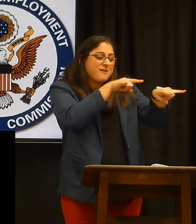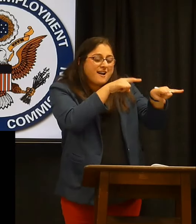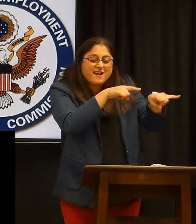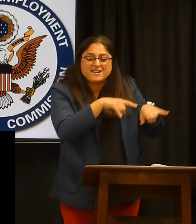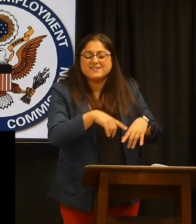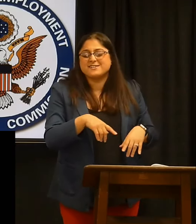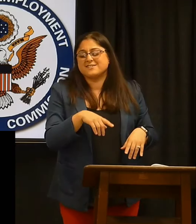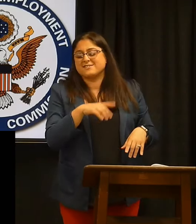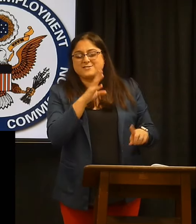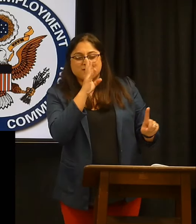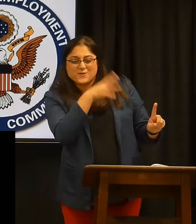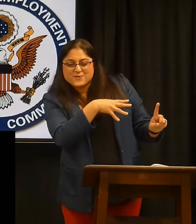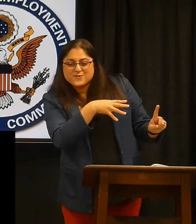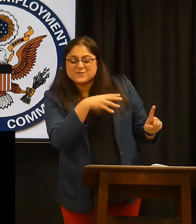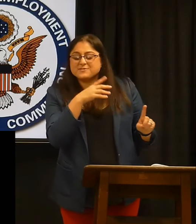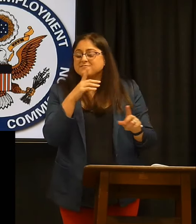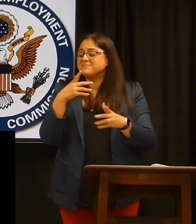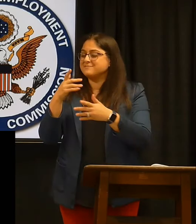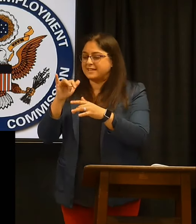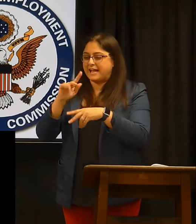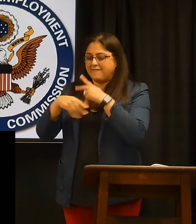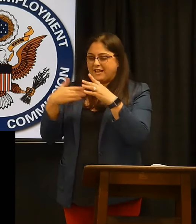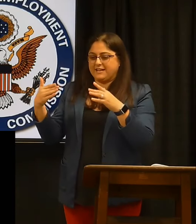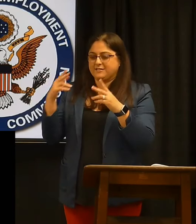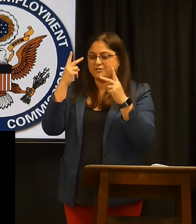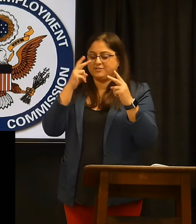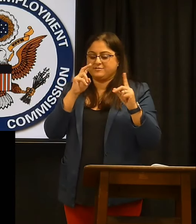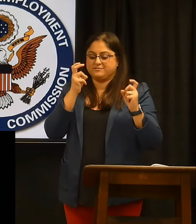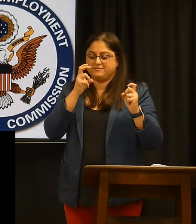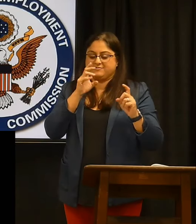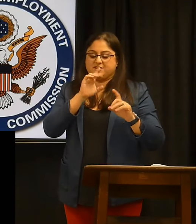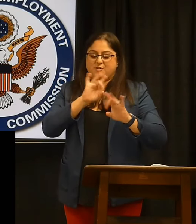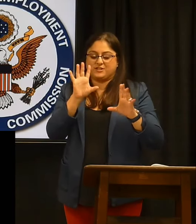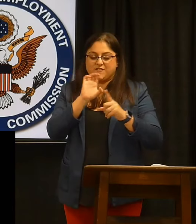someone a hard time, bullying them, ignoring them.